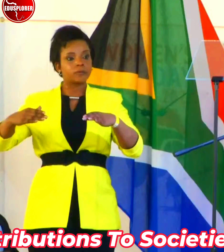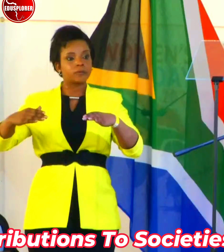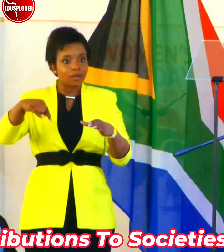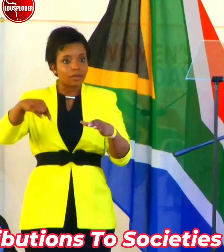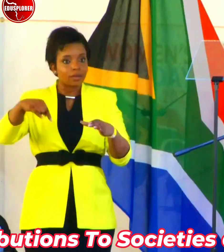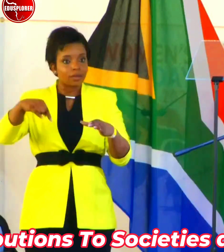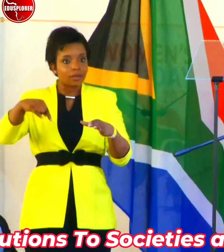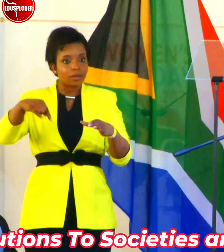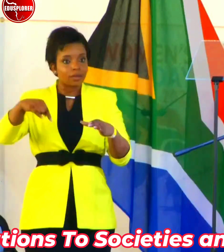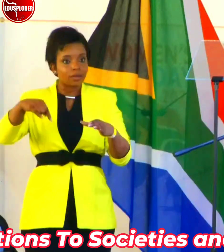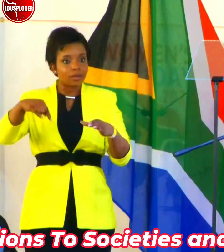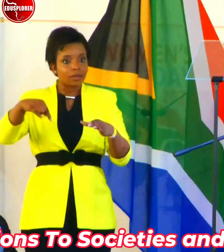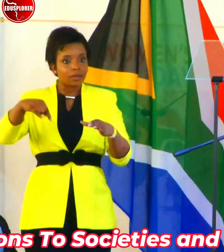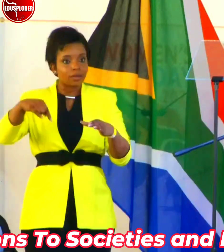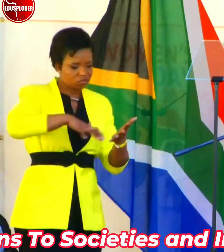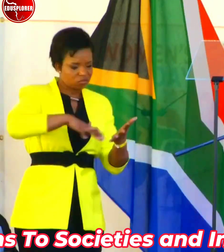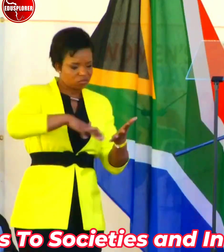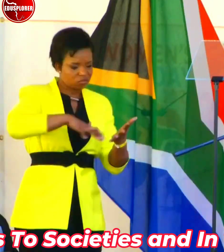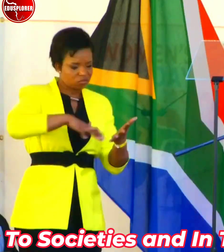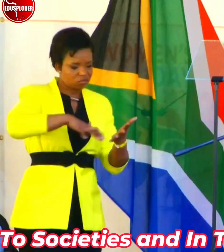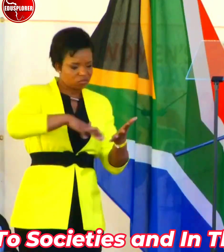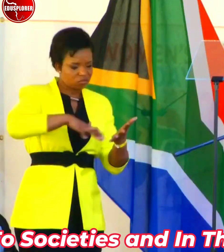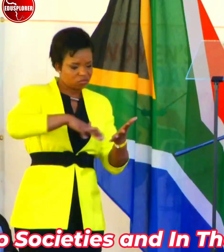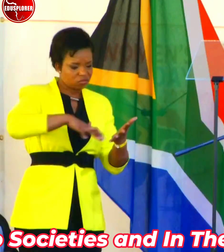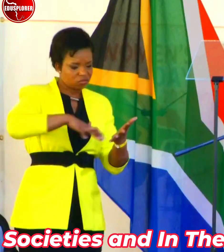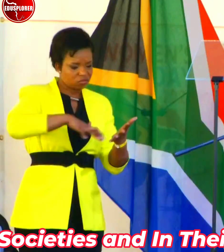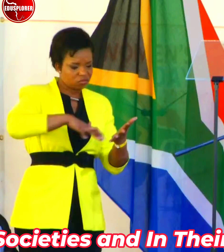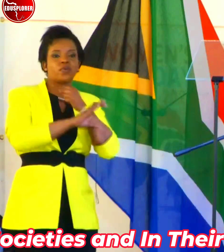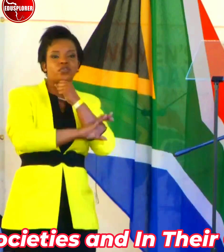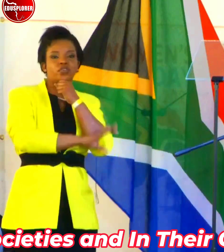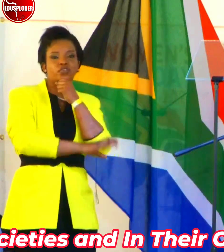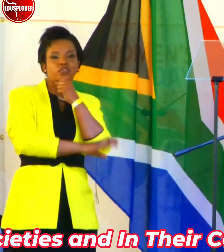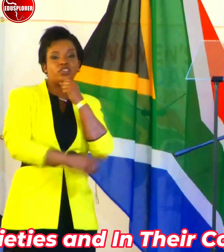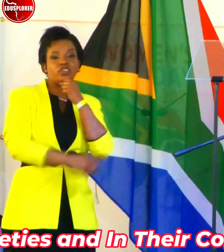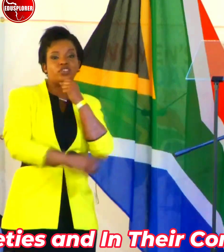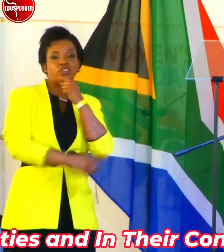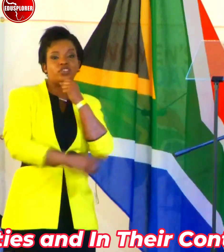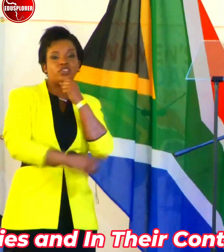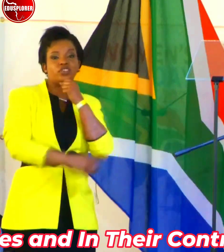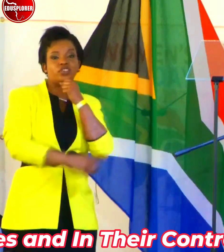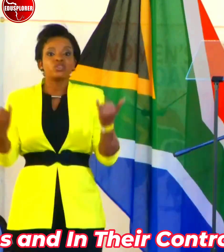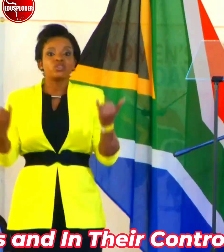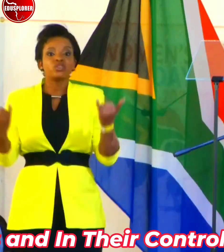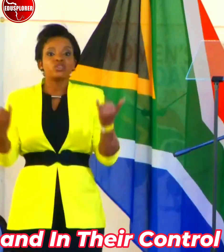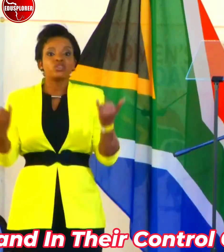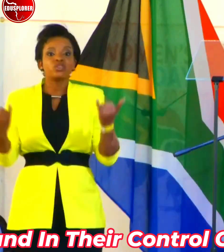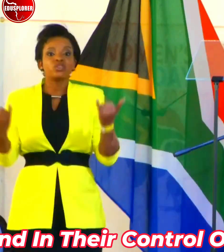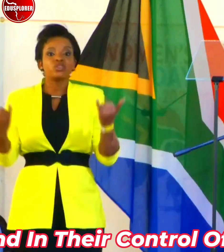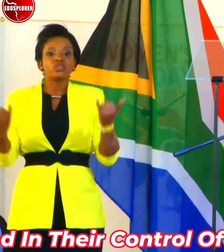drafting also of our new constitution. Today, of all days, we salute